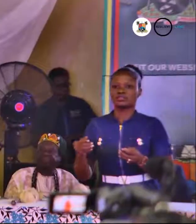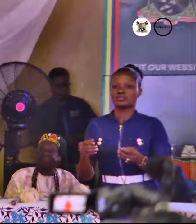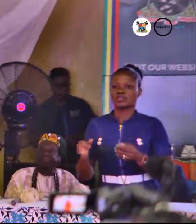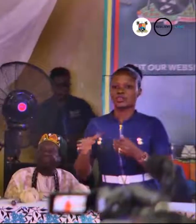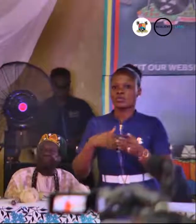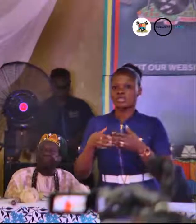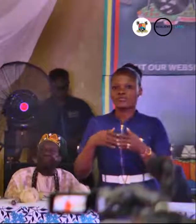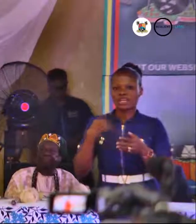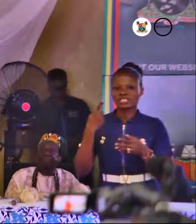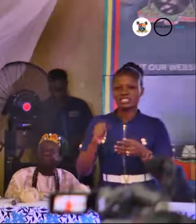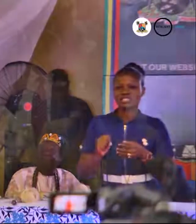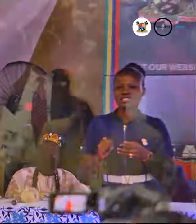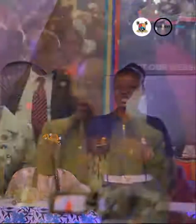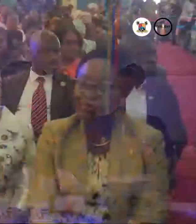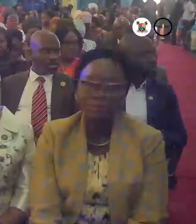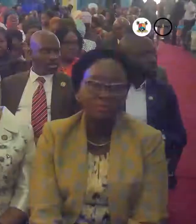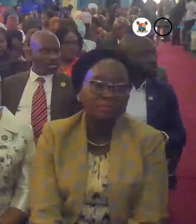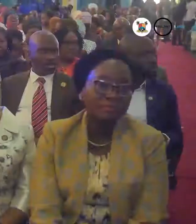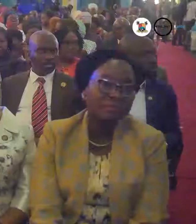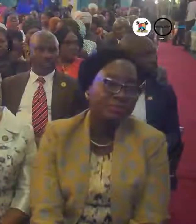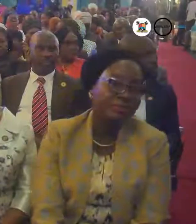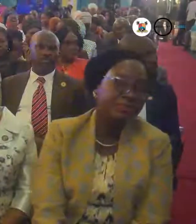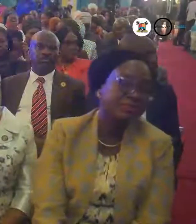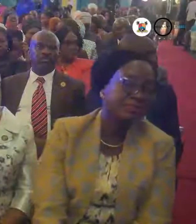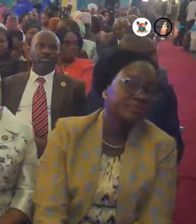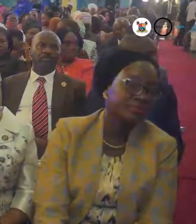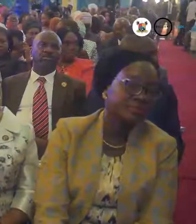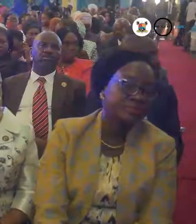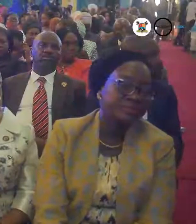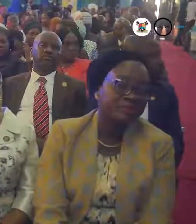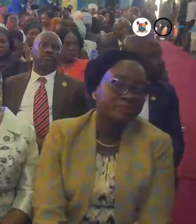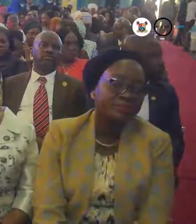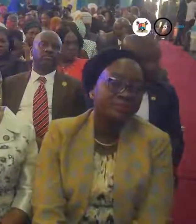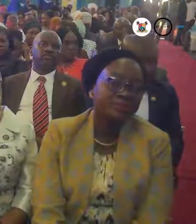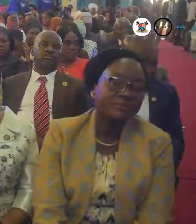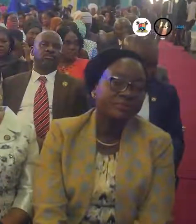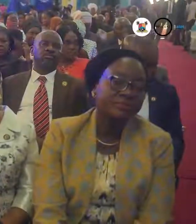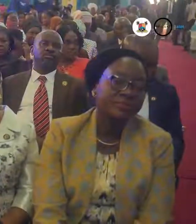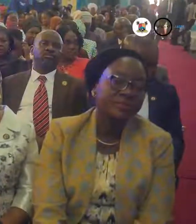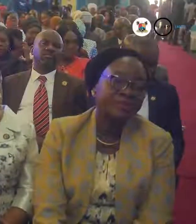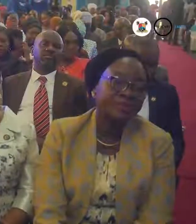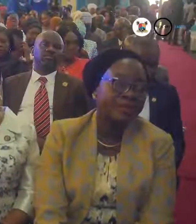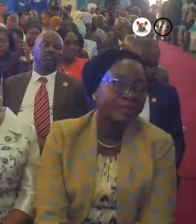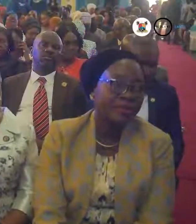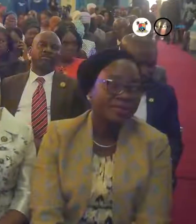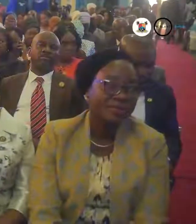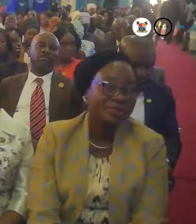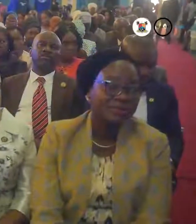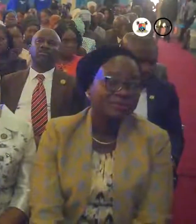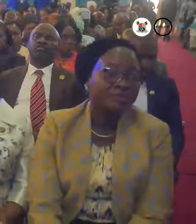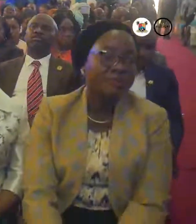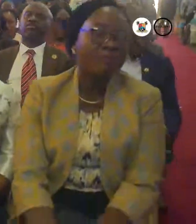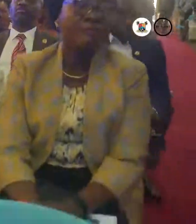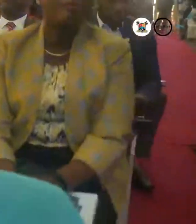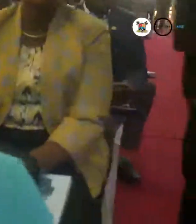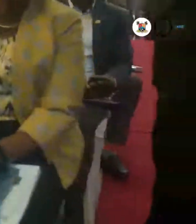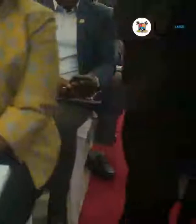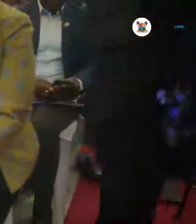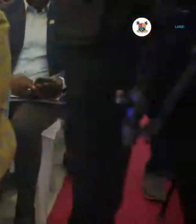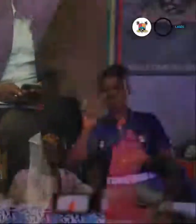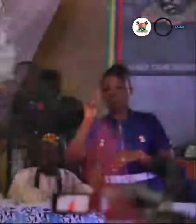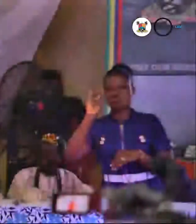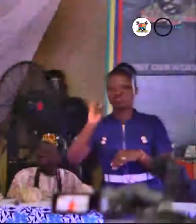Whatever interventions that we are proposing need to have short-term, medium-term, and